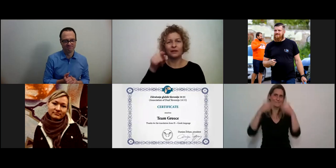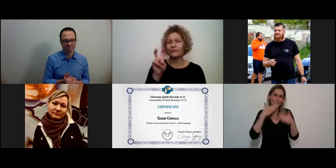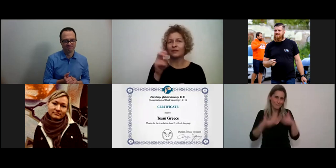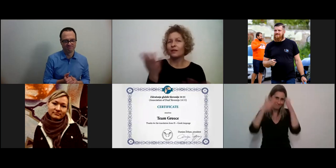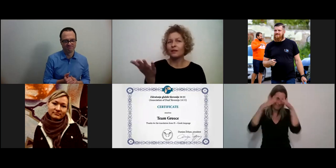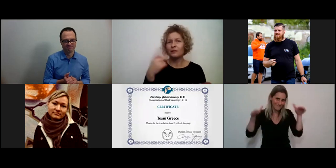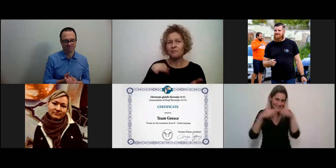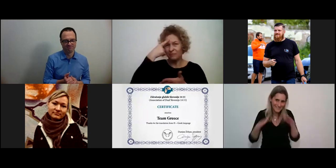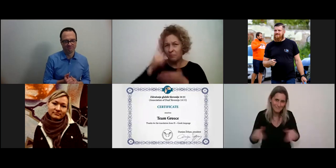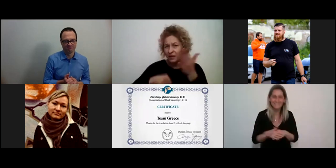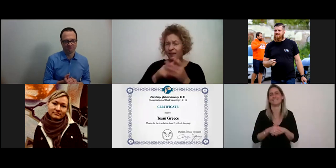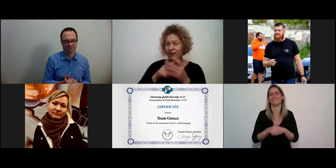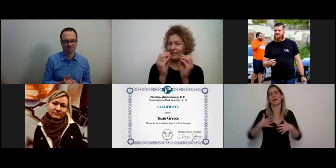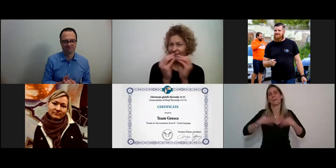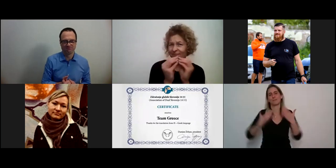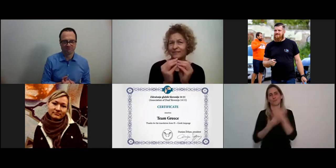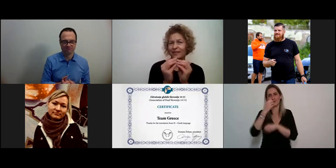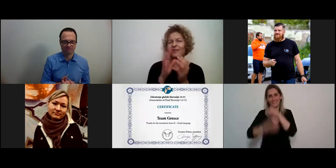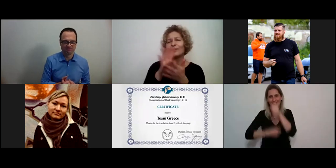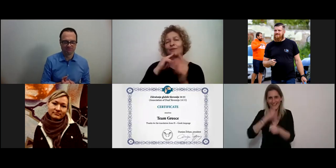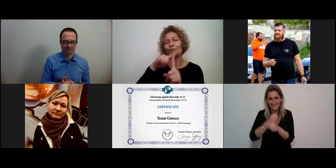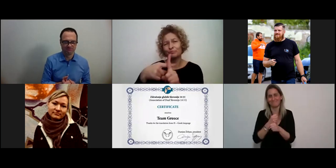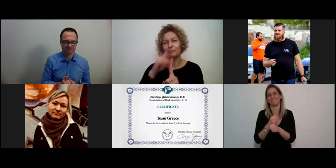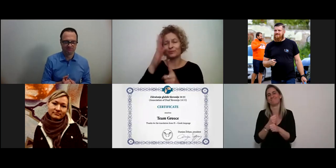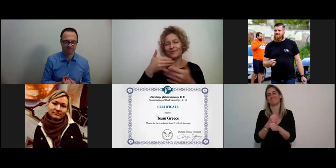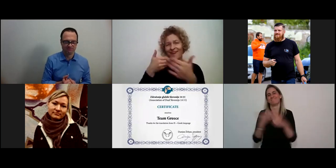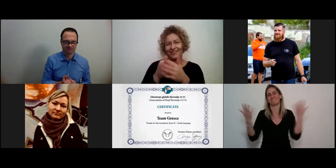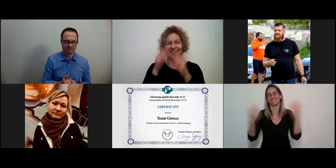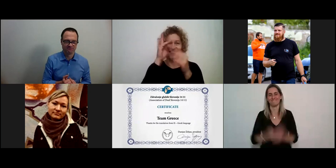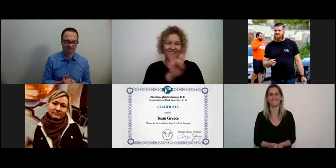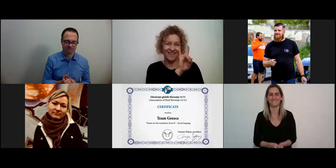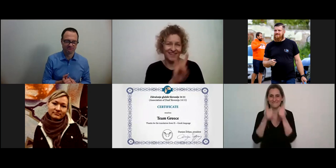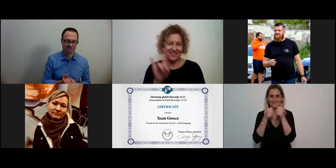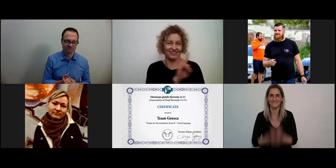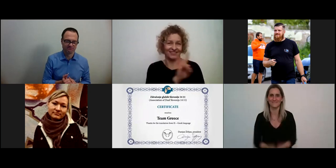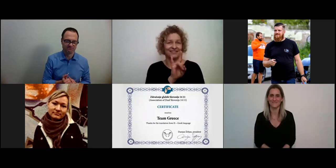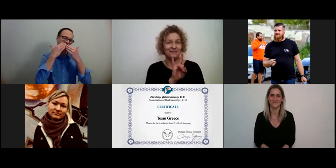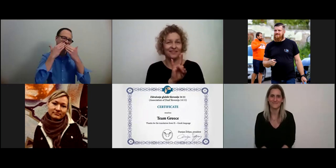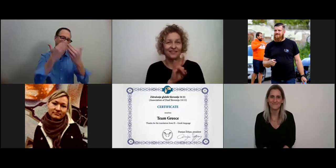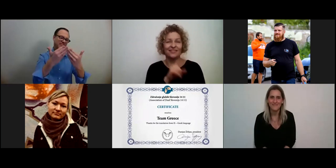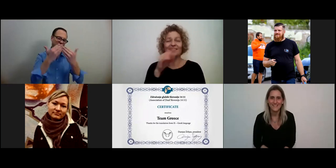And I hope that this continues. Have a good Christmas and a happy new year.